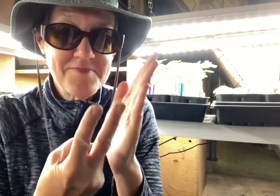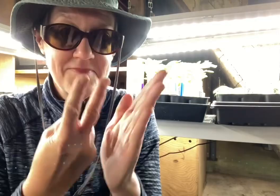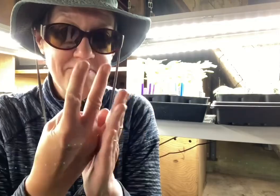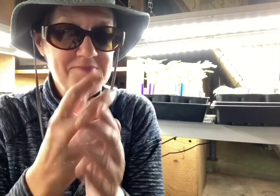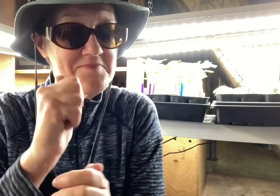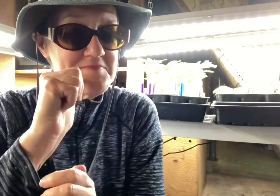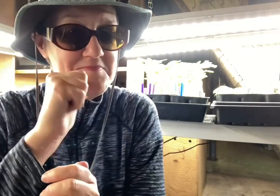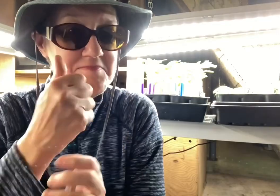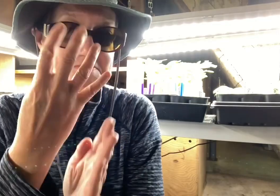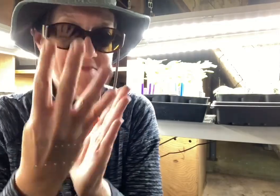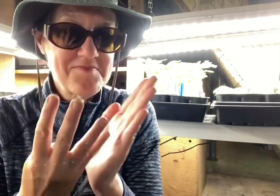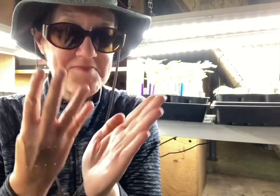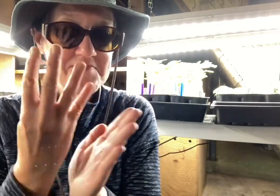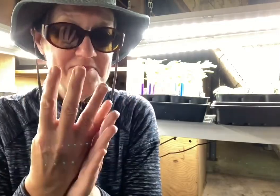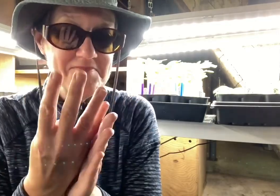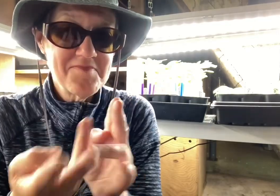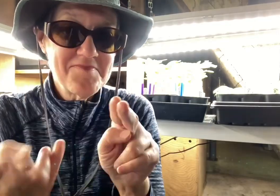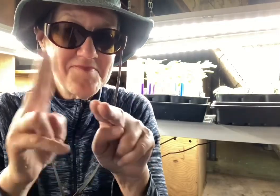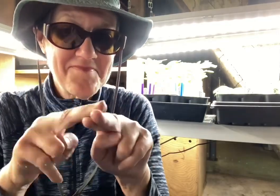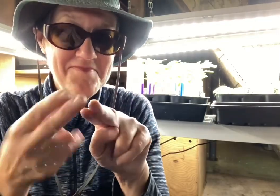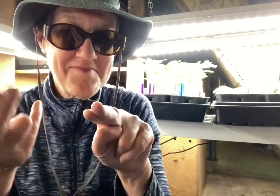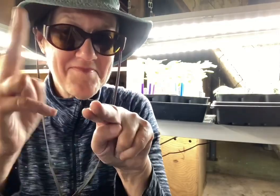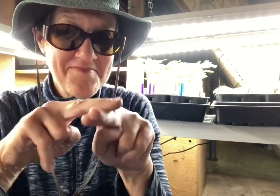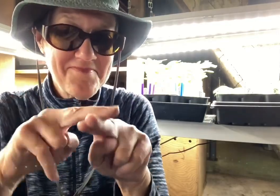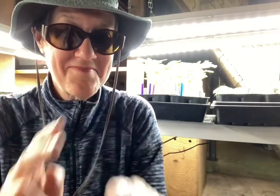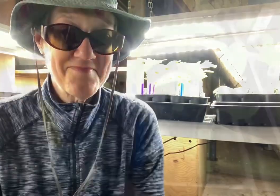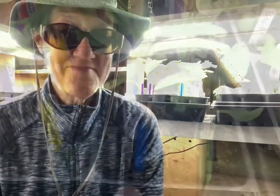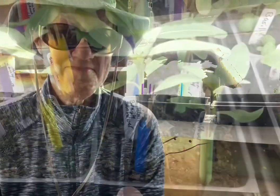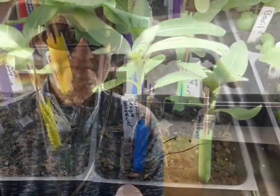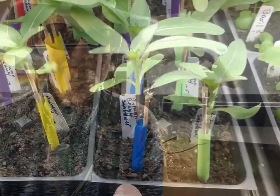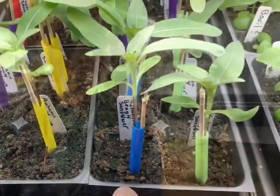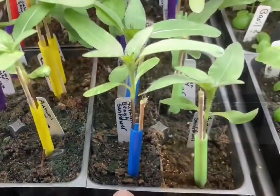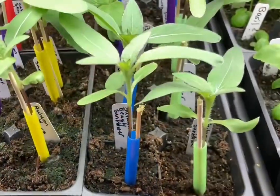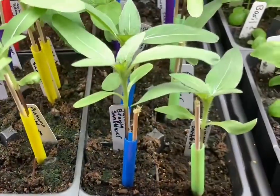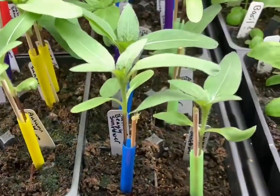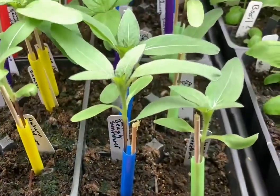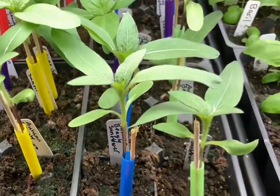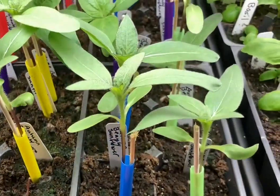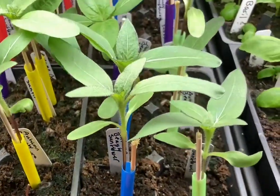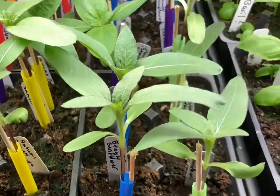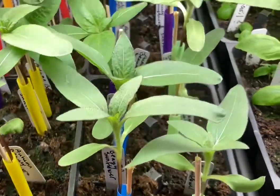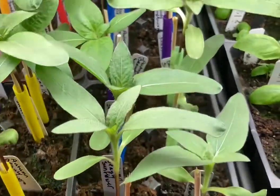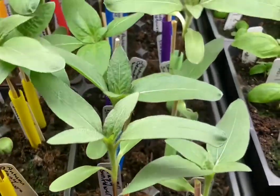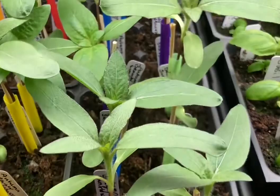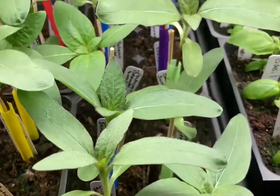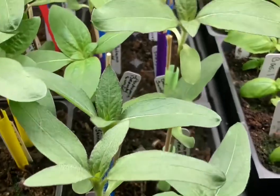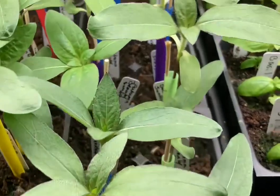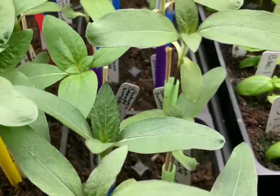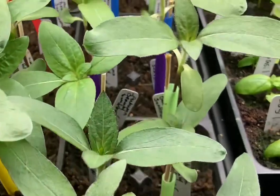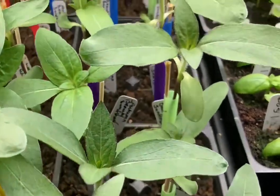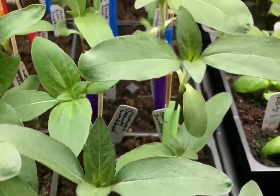Today it's 2 hours, tomorrow probably 4 hours, and we'll just keep increasing the amount of hours.